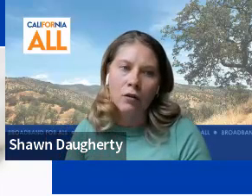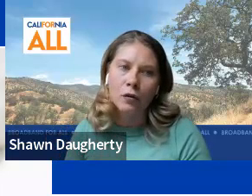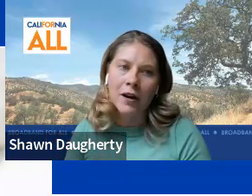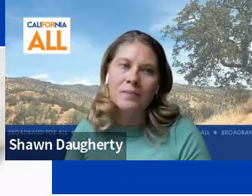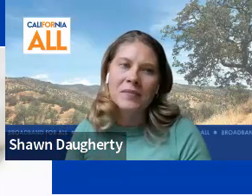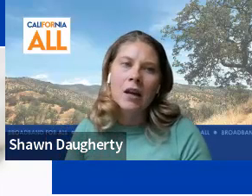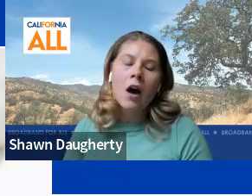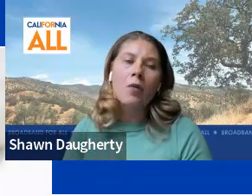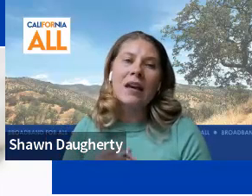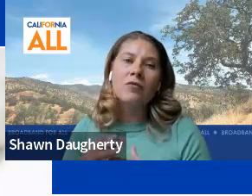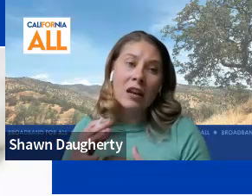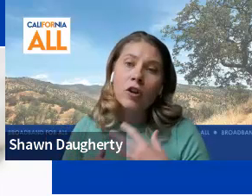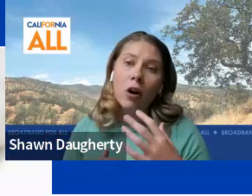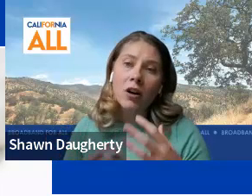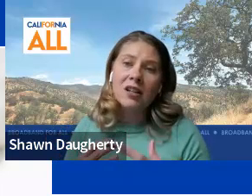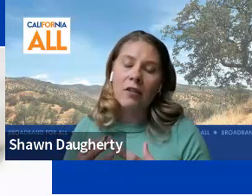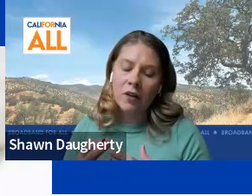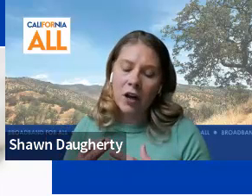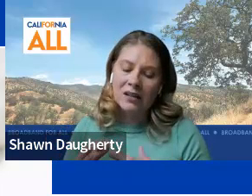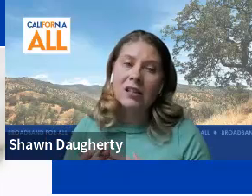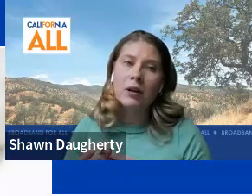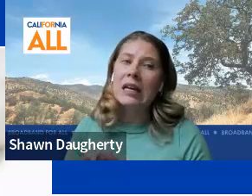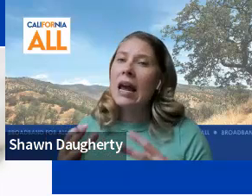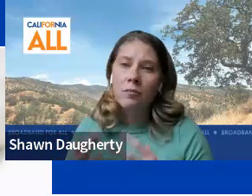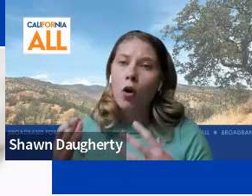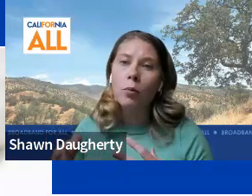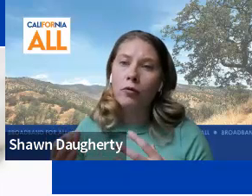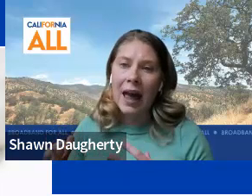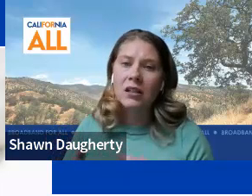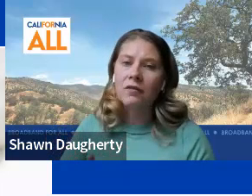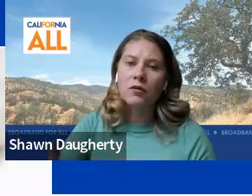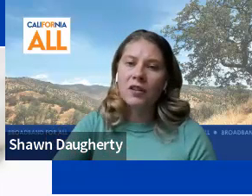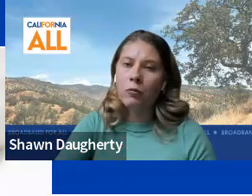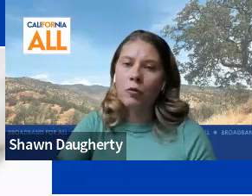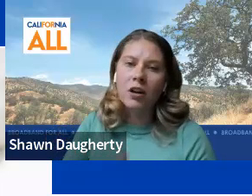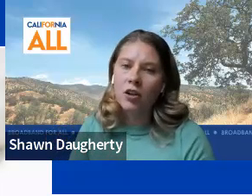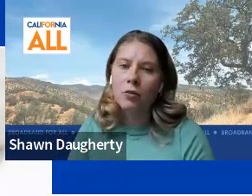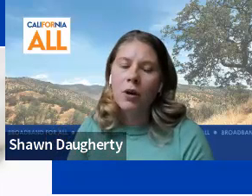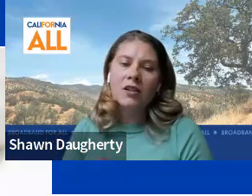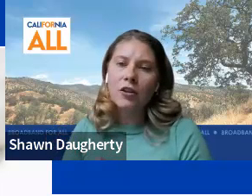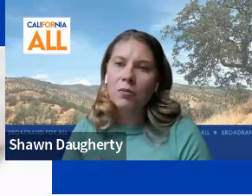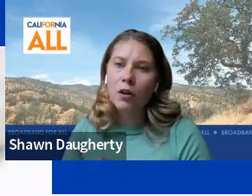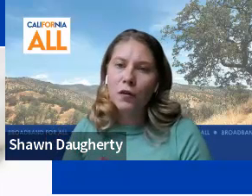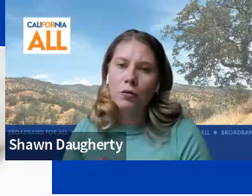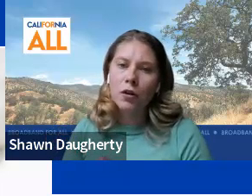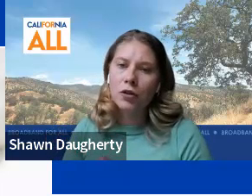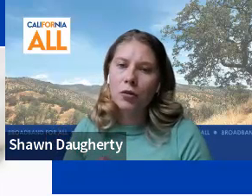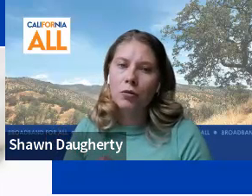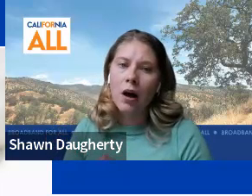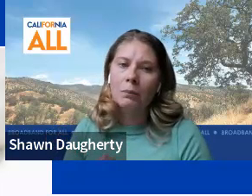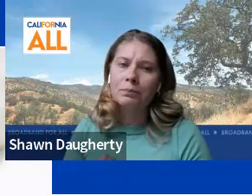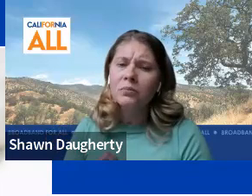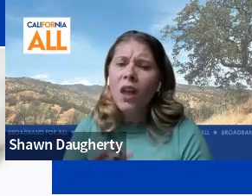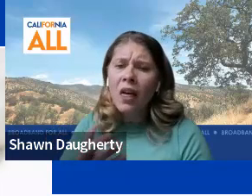California. And in regards to that accessibility, it's mobile reactive. So if someone were to, take your smartphone